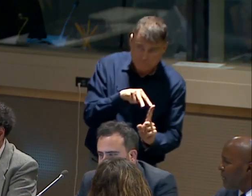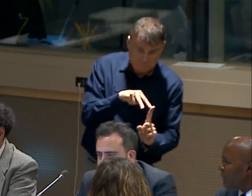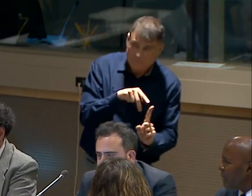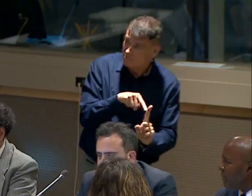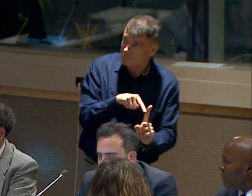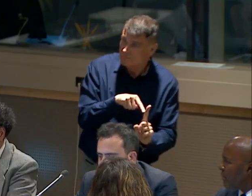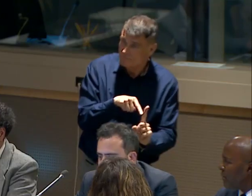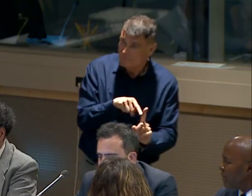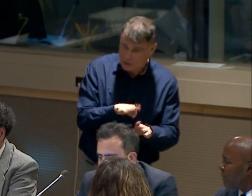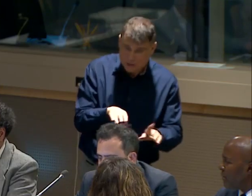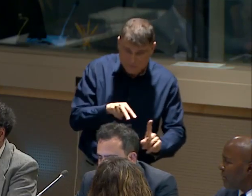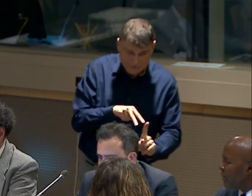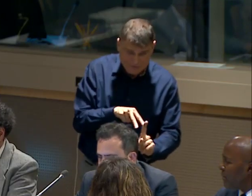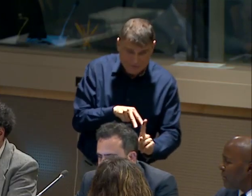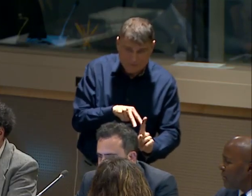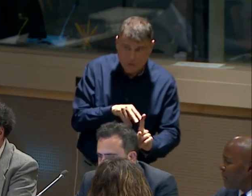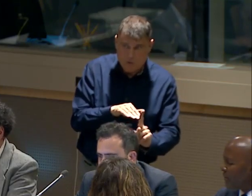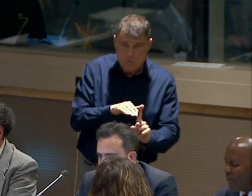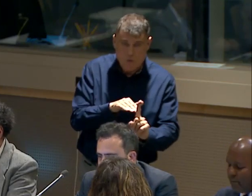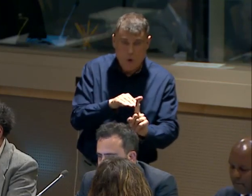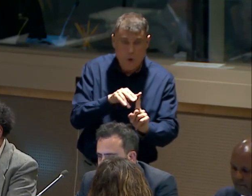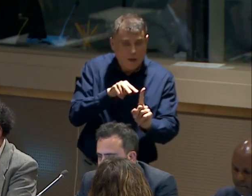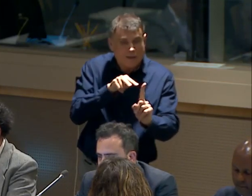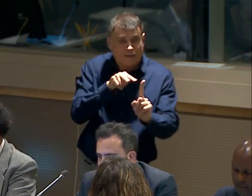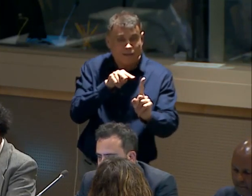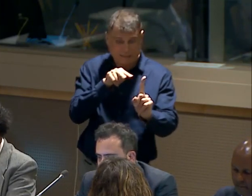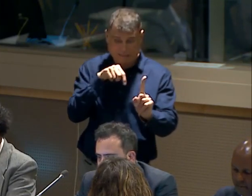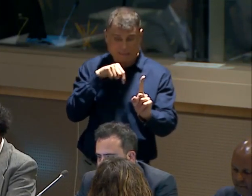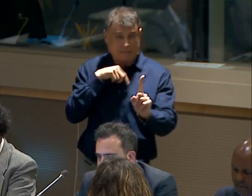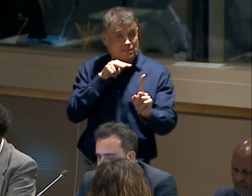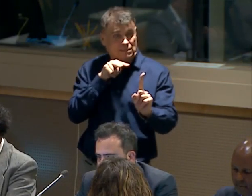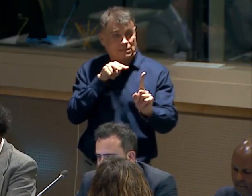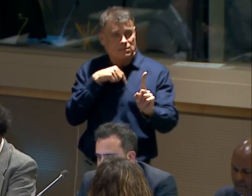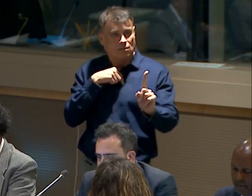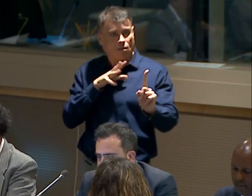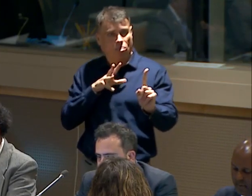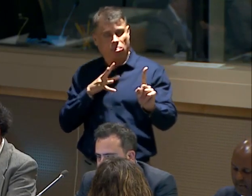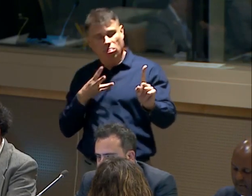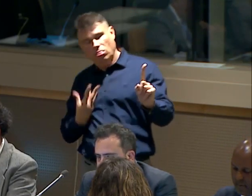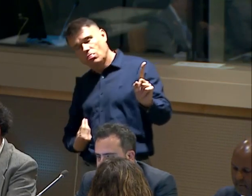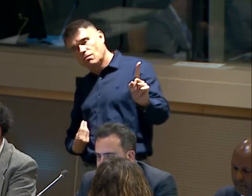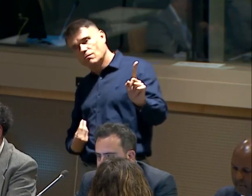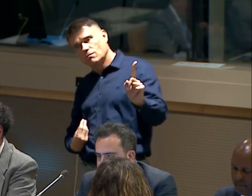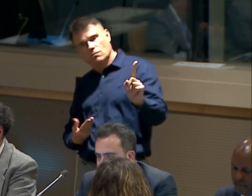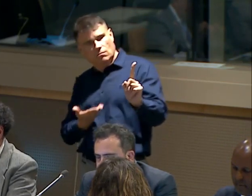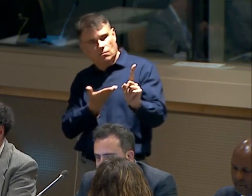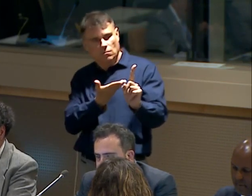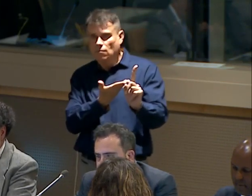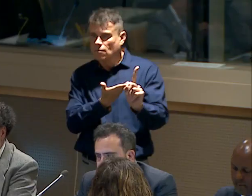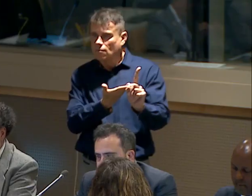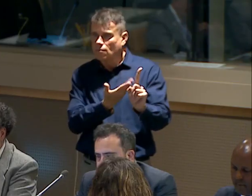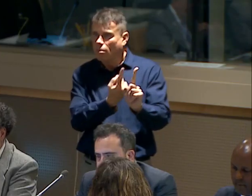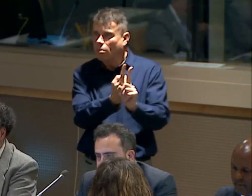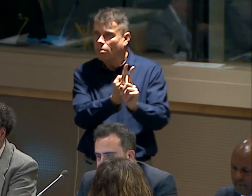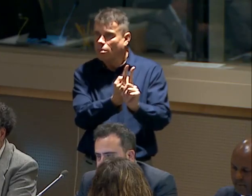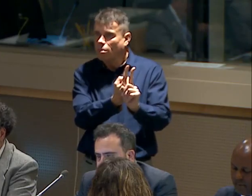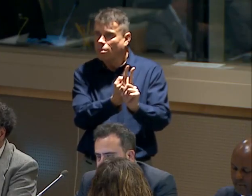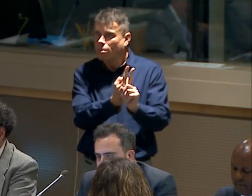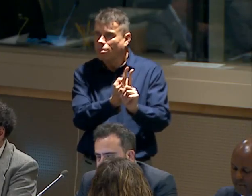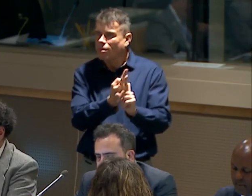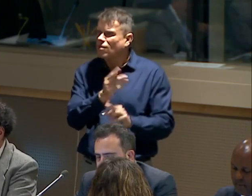longer there. These are not simply medical concerns. They are not simply social